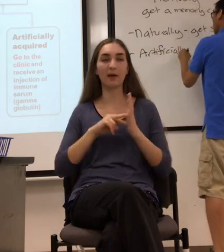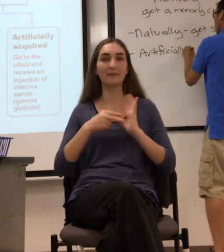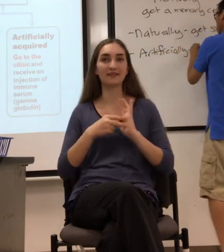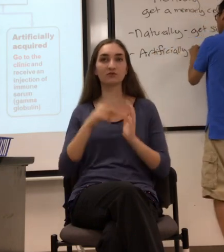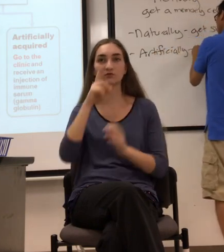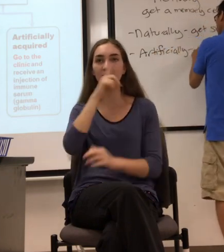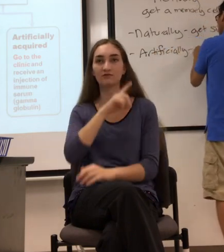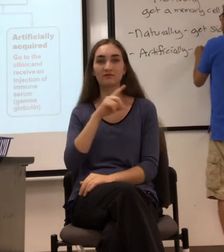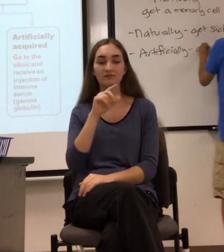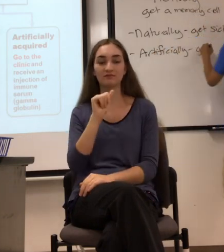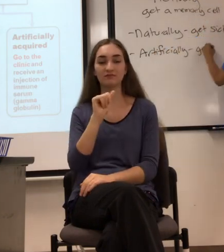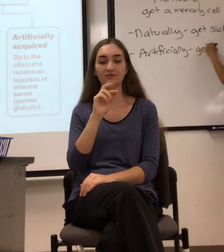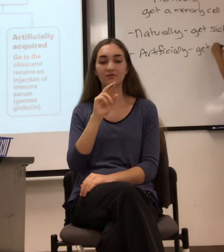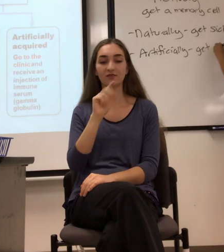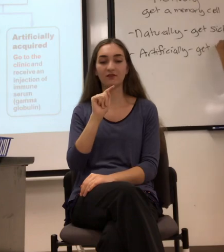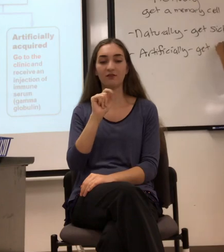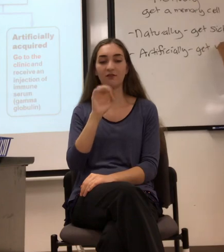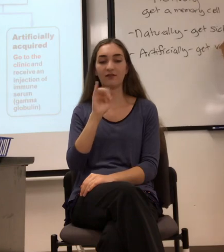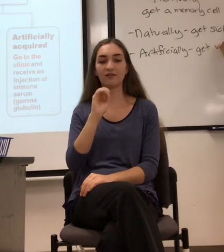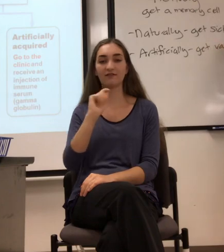Officially. Get vaccinated.